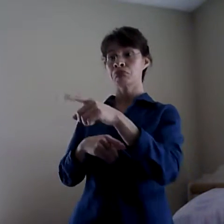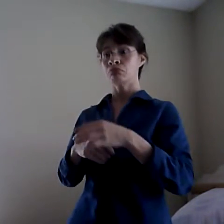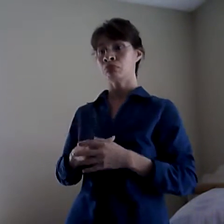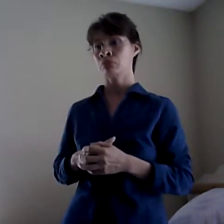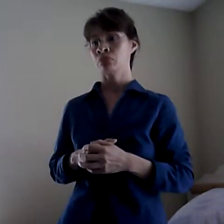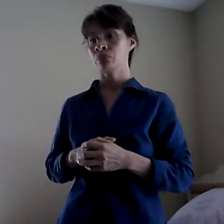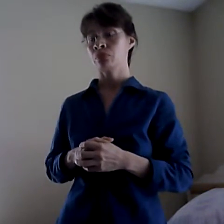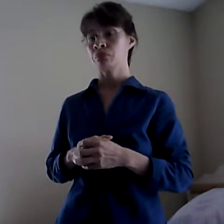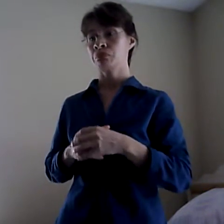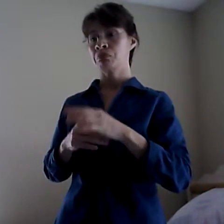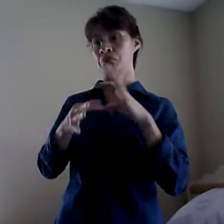about this?